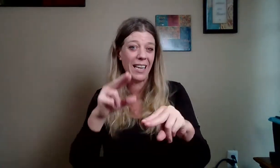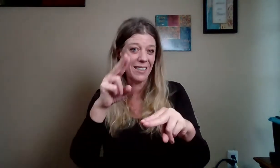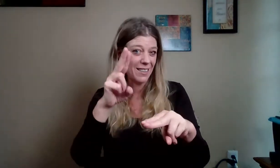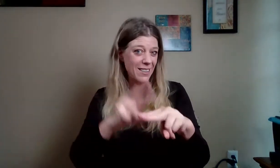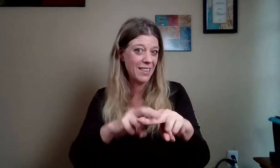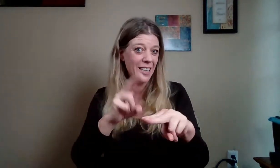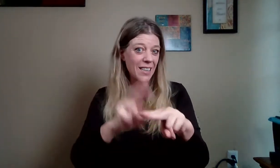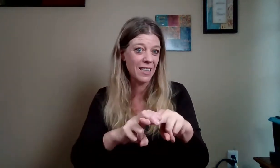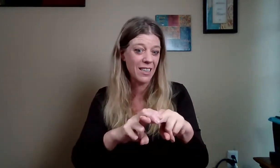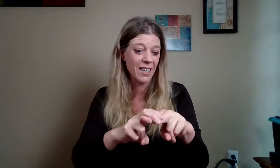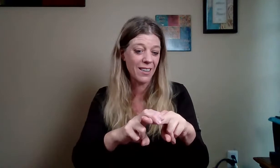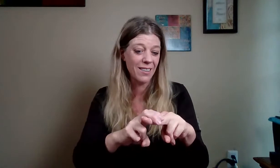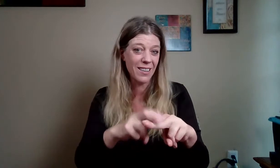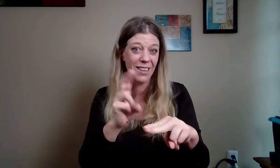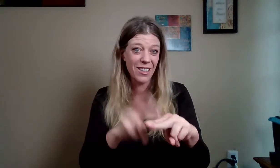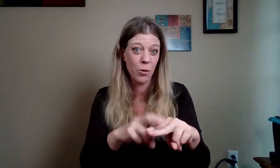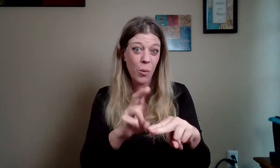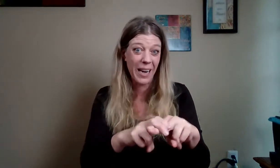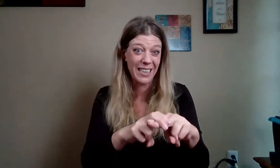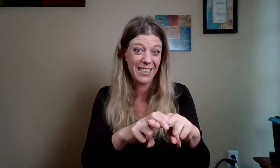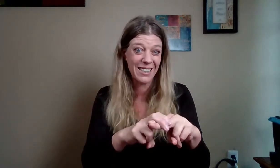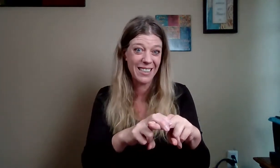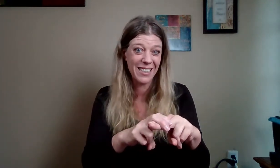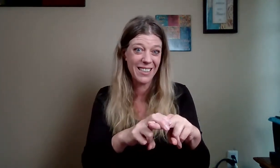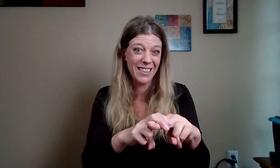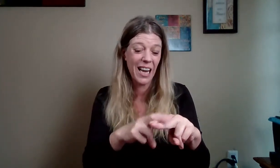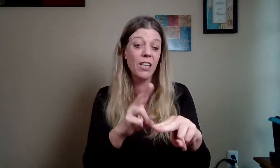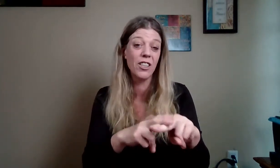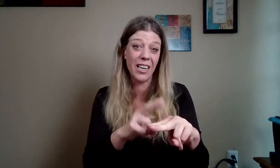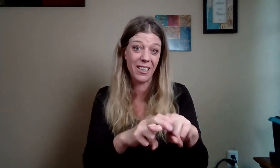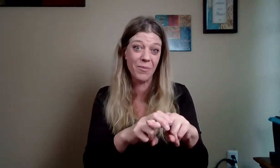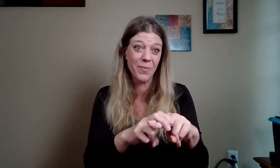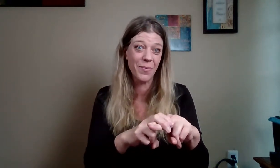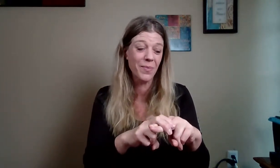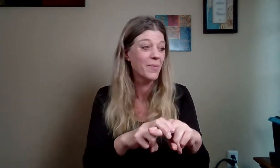Twice. Sit in the chair. Twice. Chair.